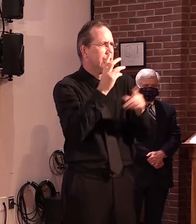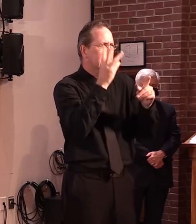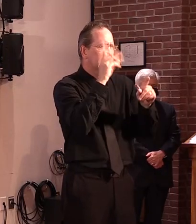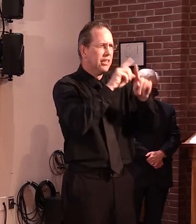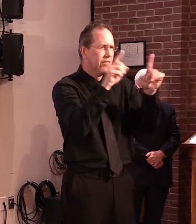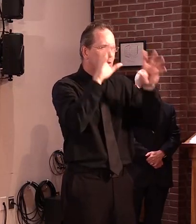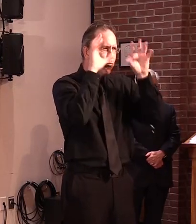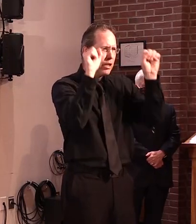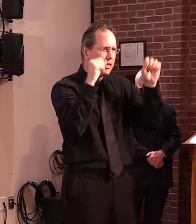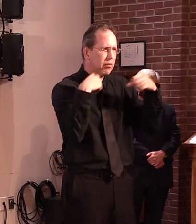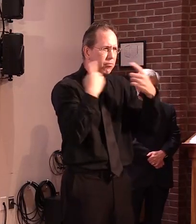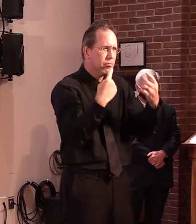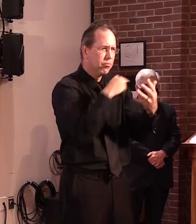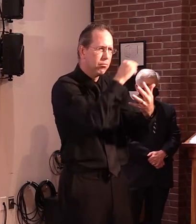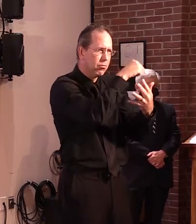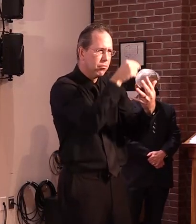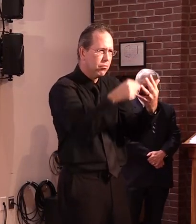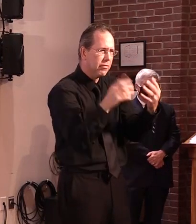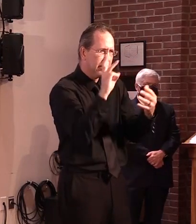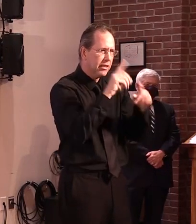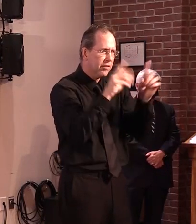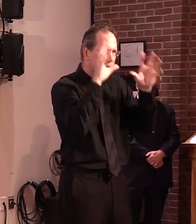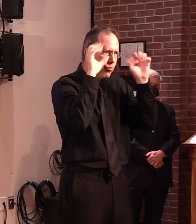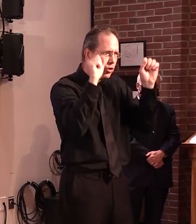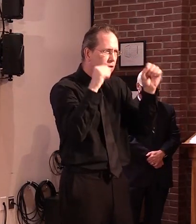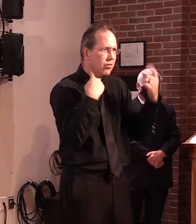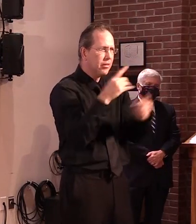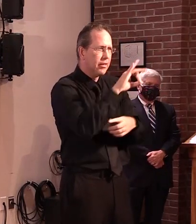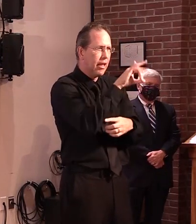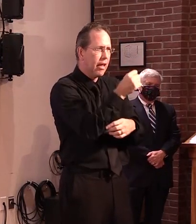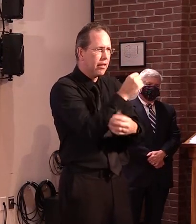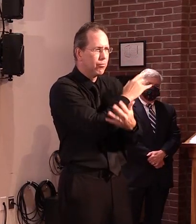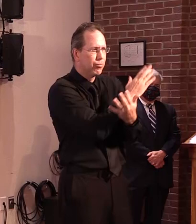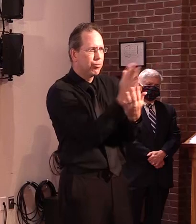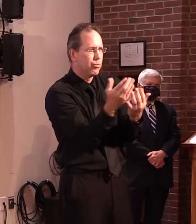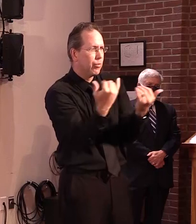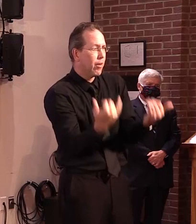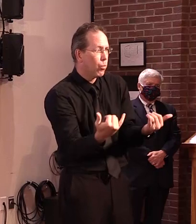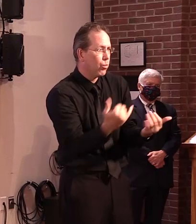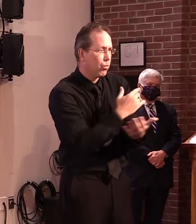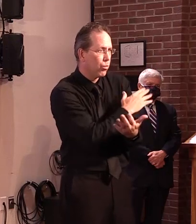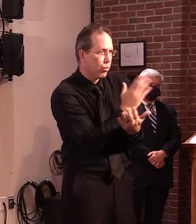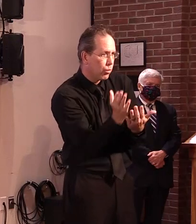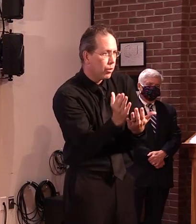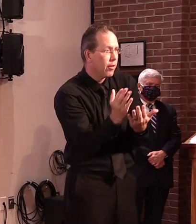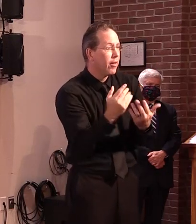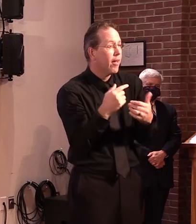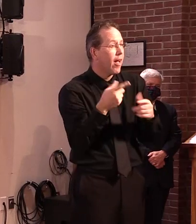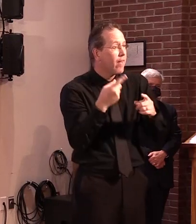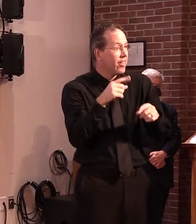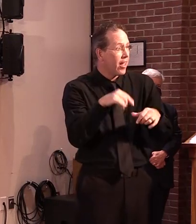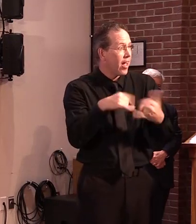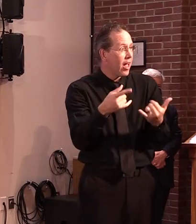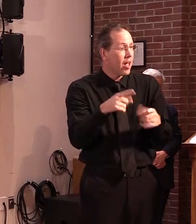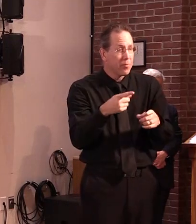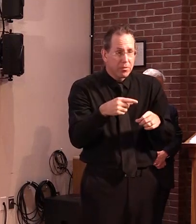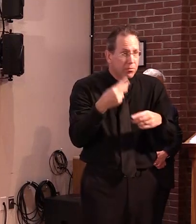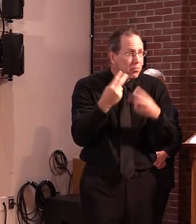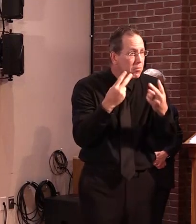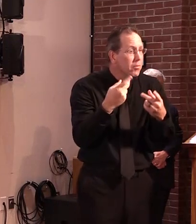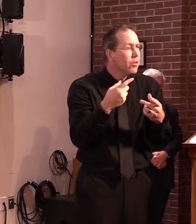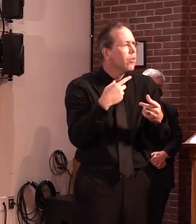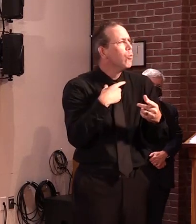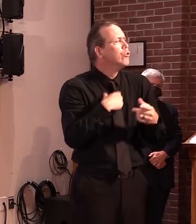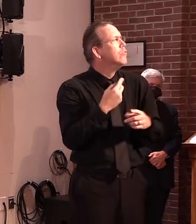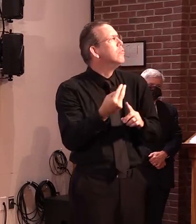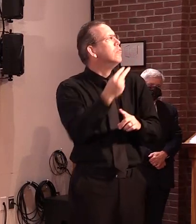early 1980s, you could always say what would have happened, should have happened, or could have happened. And I think